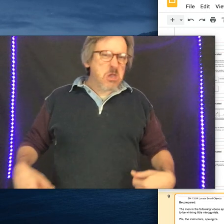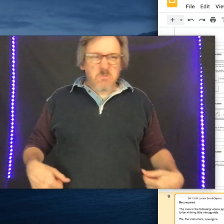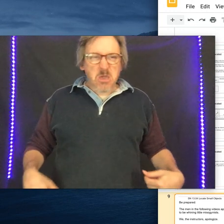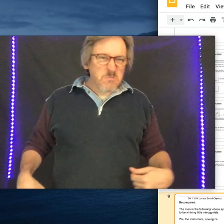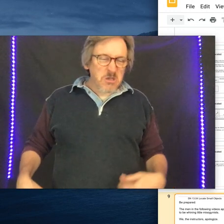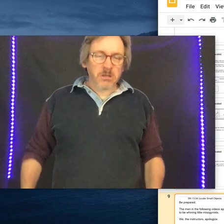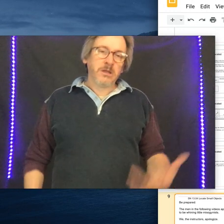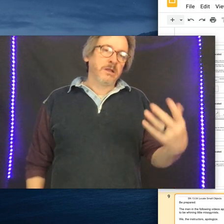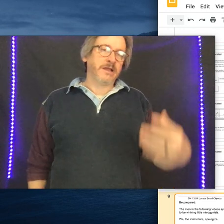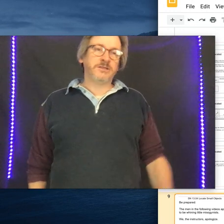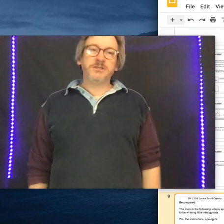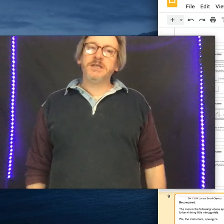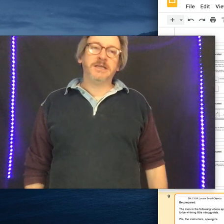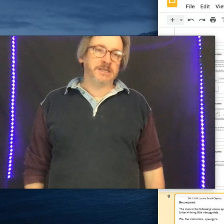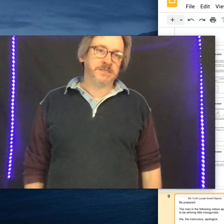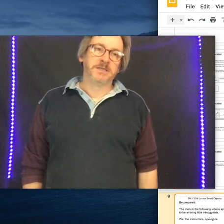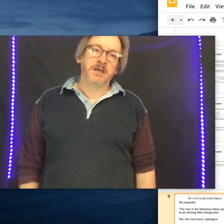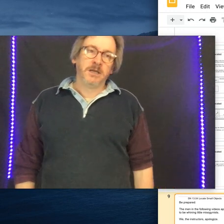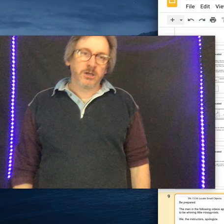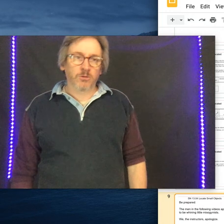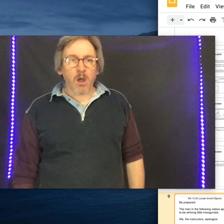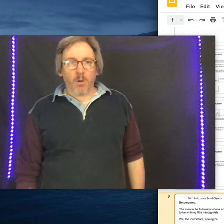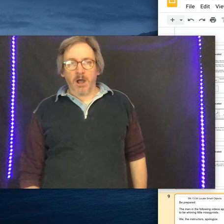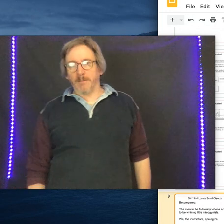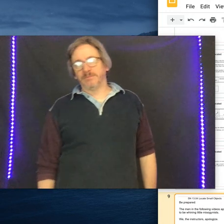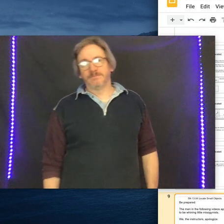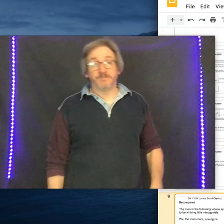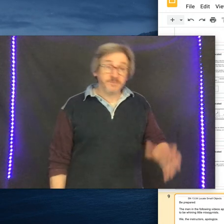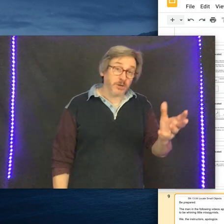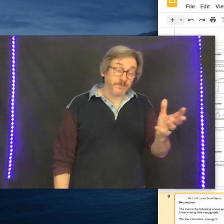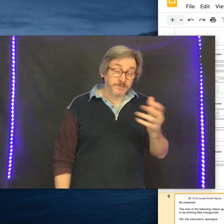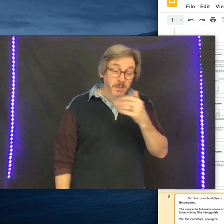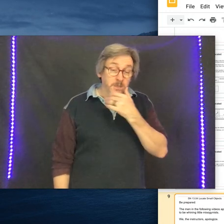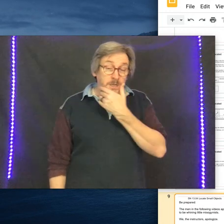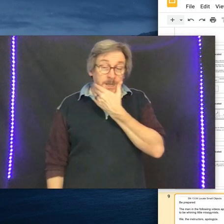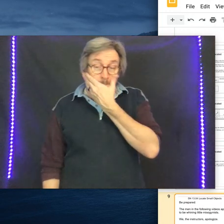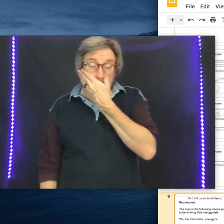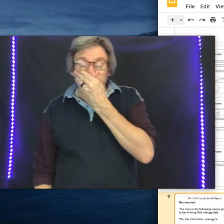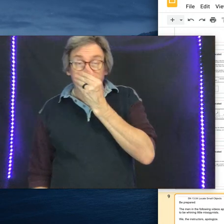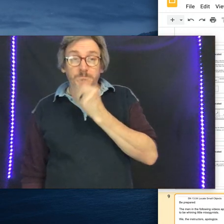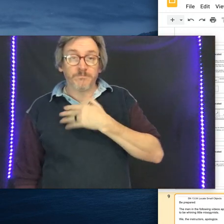away. Like, geez, grow up. So,